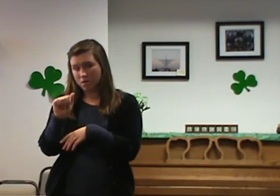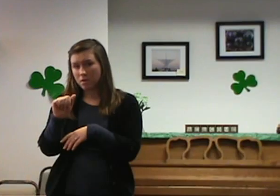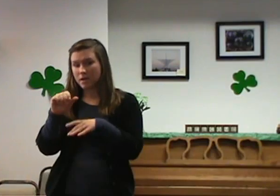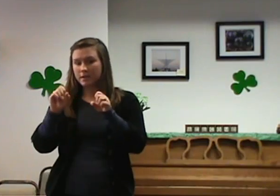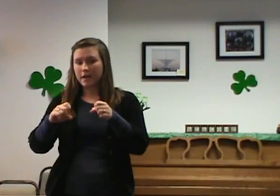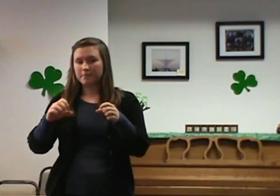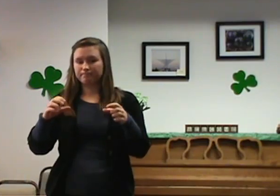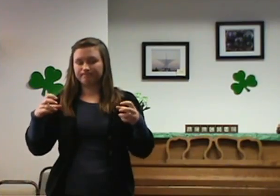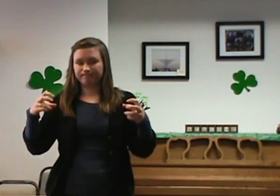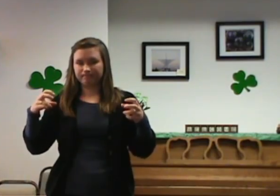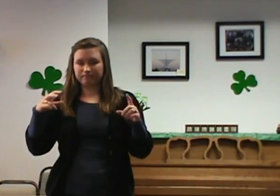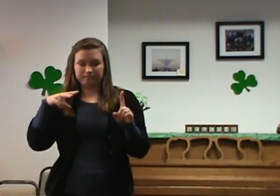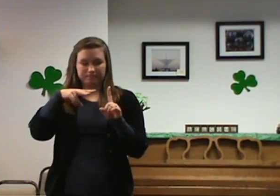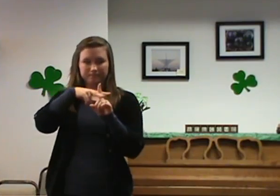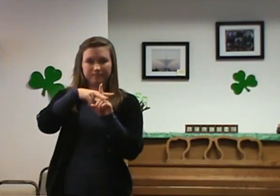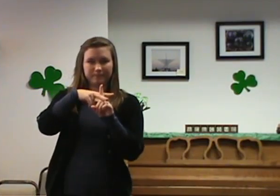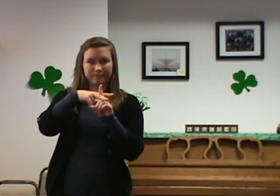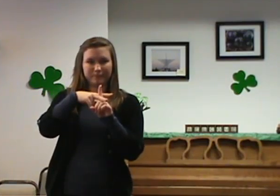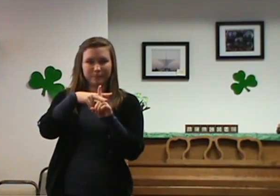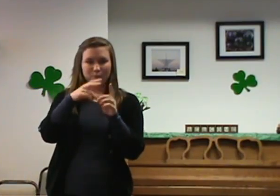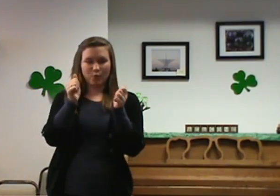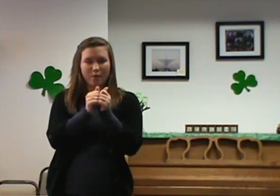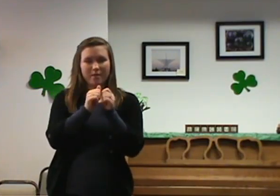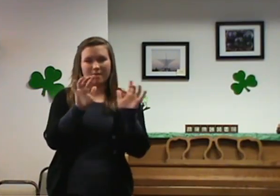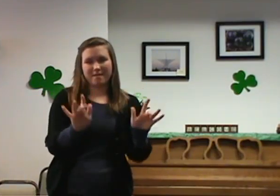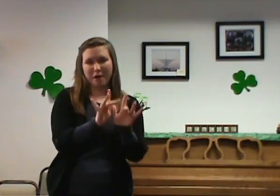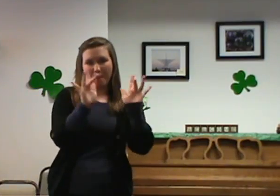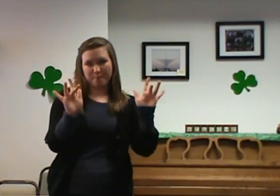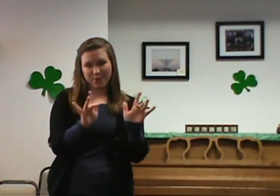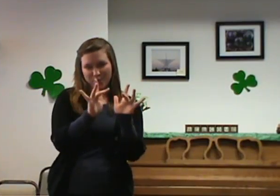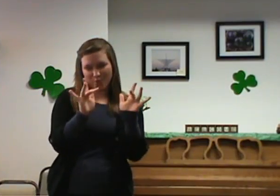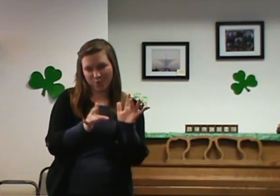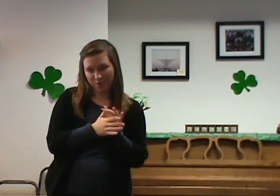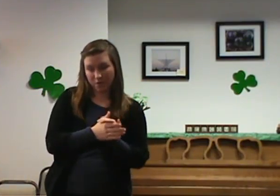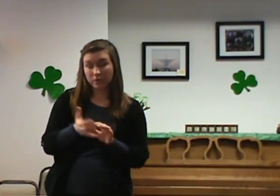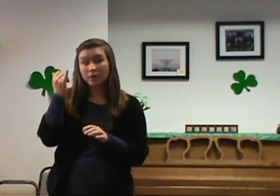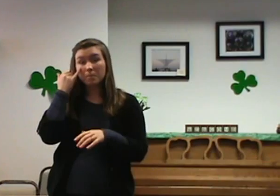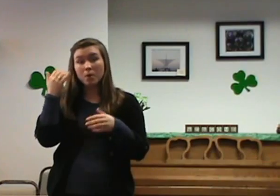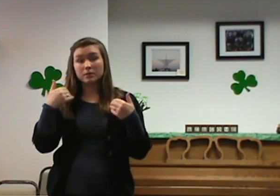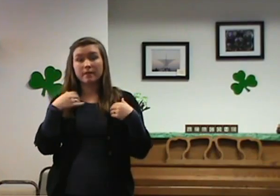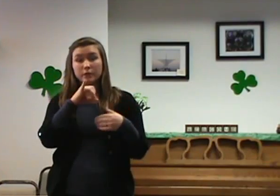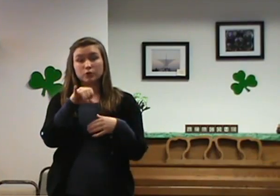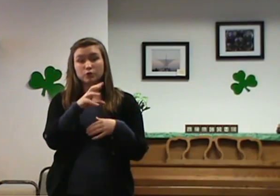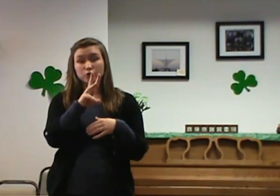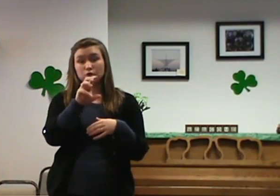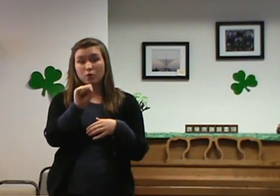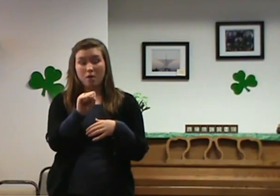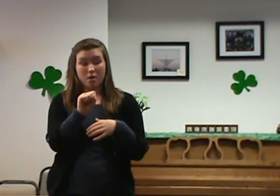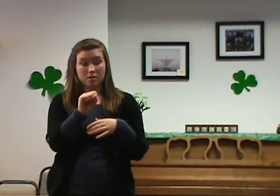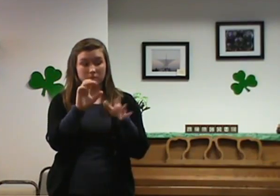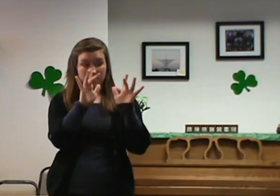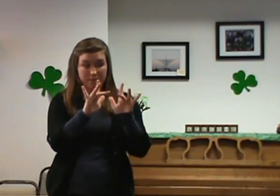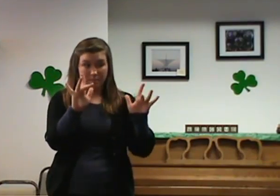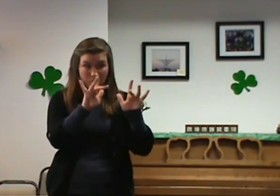have the same thing happen that way. If they have JAWS on their computer and it's someone that works with computer, this will capture